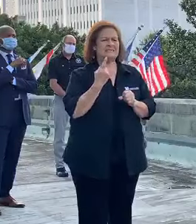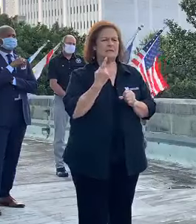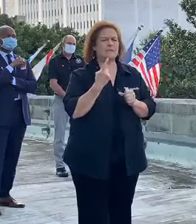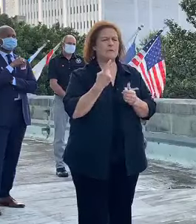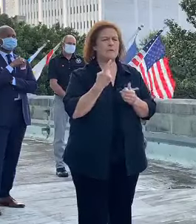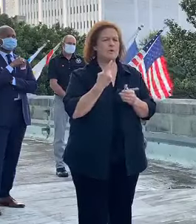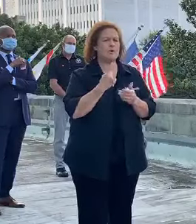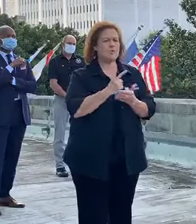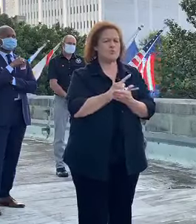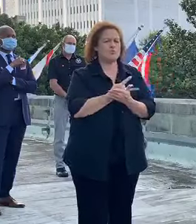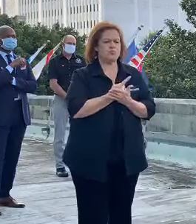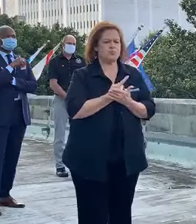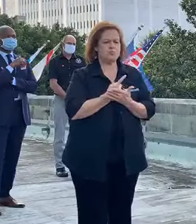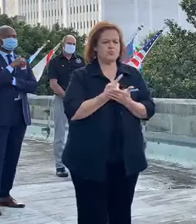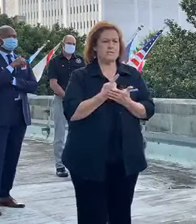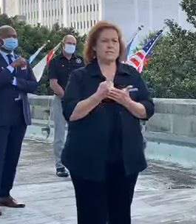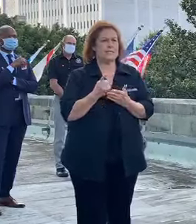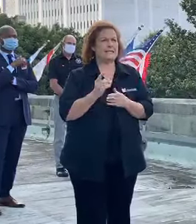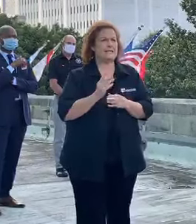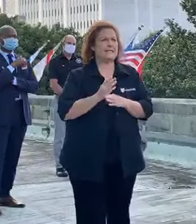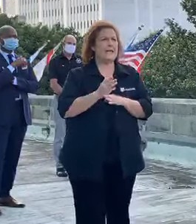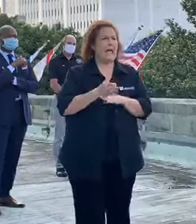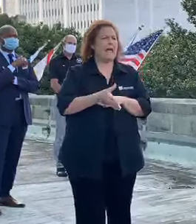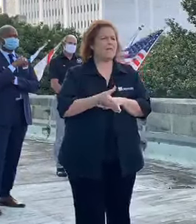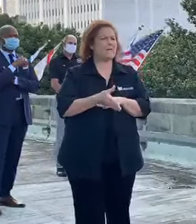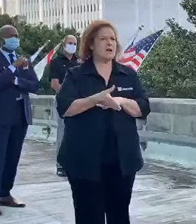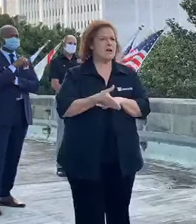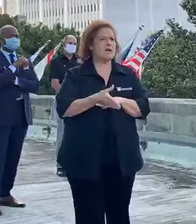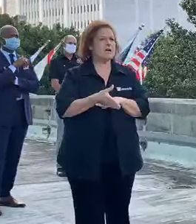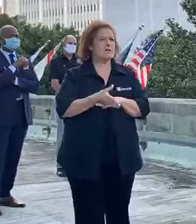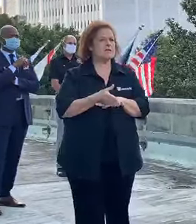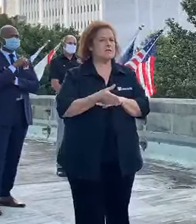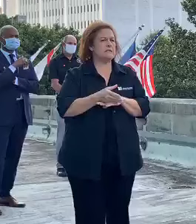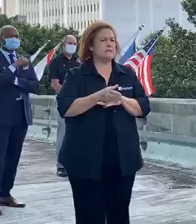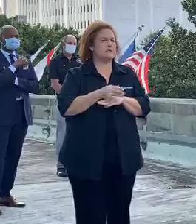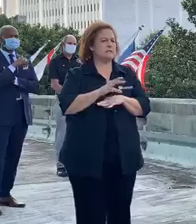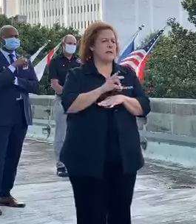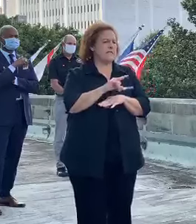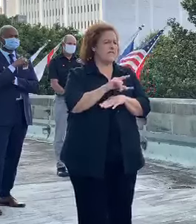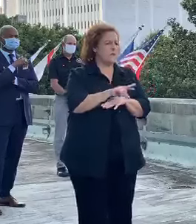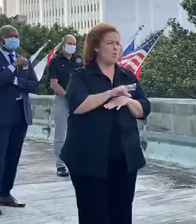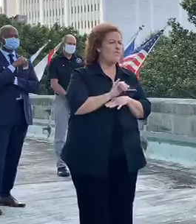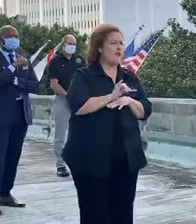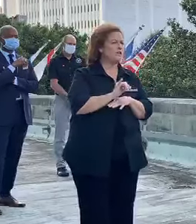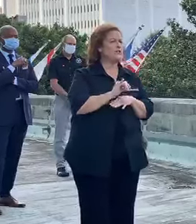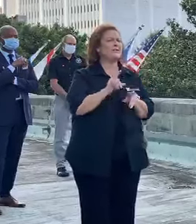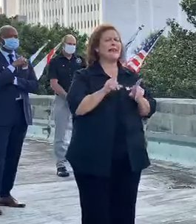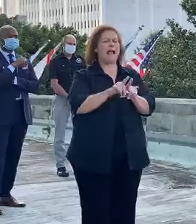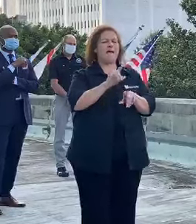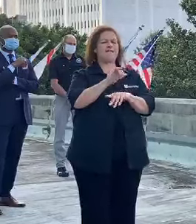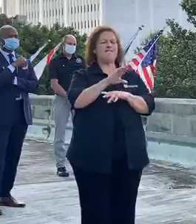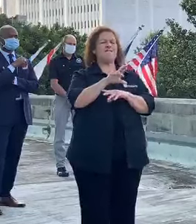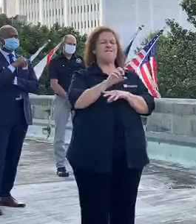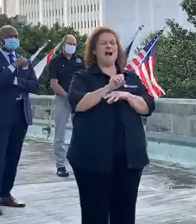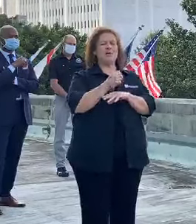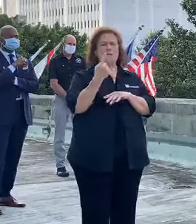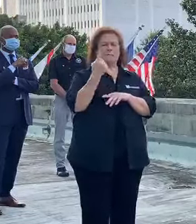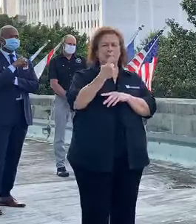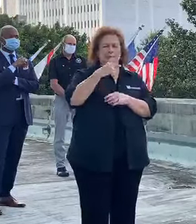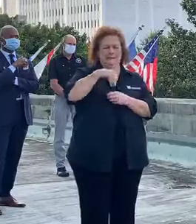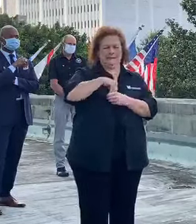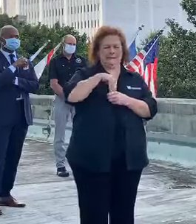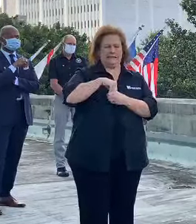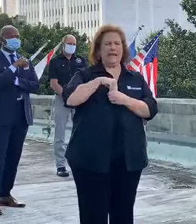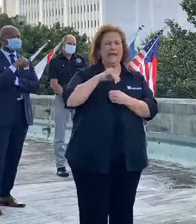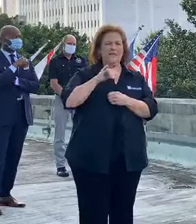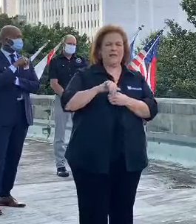after that seemingly benign flu infection. It's something we've seen in flu and other viruses. It looks like that